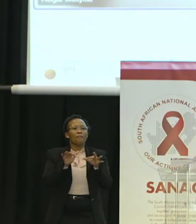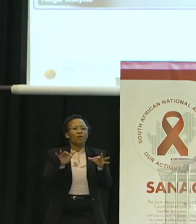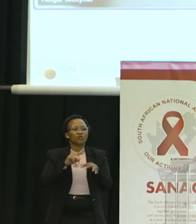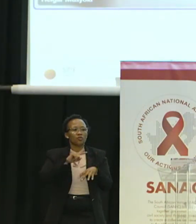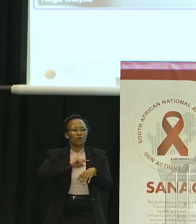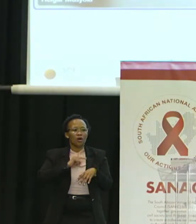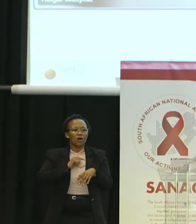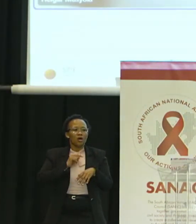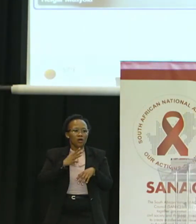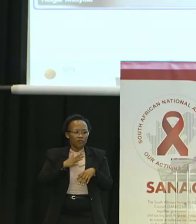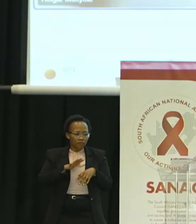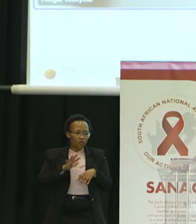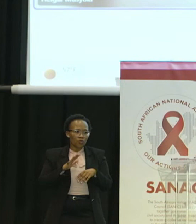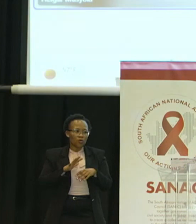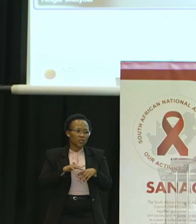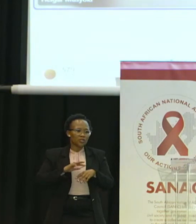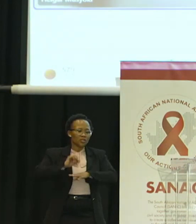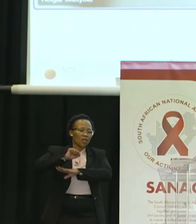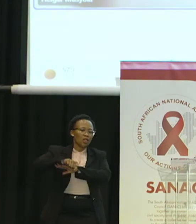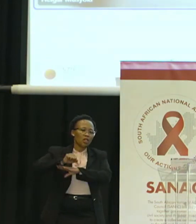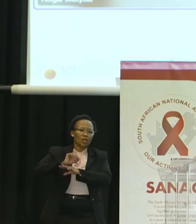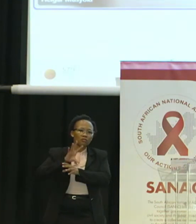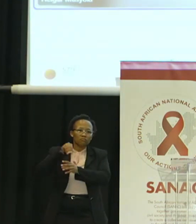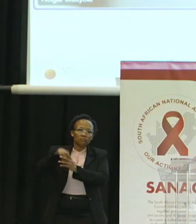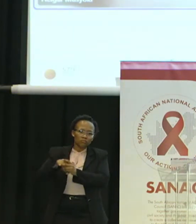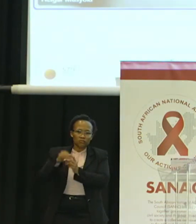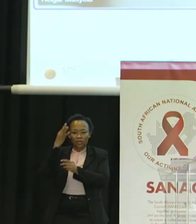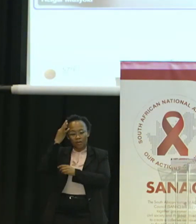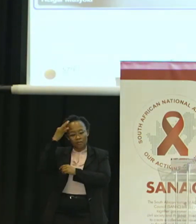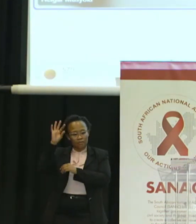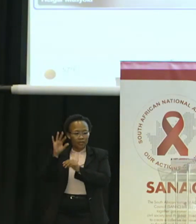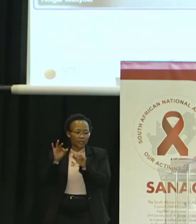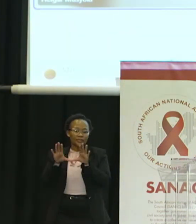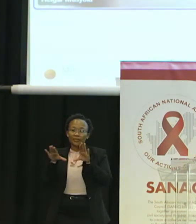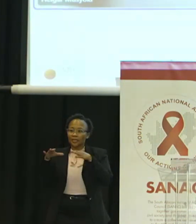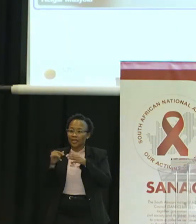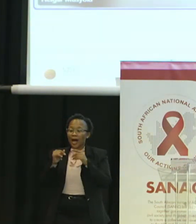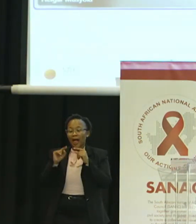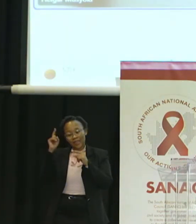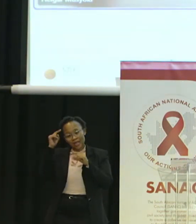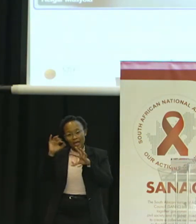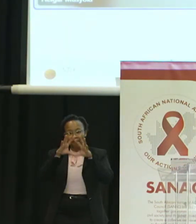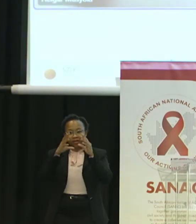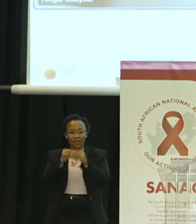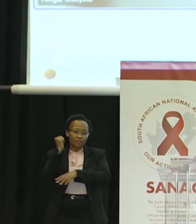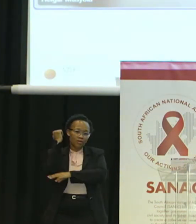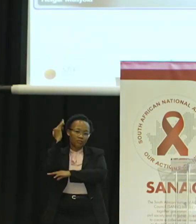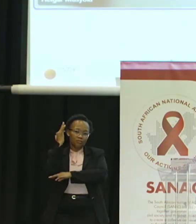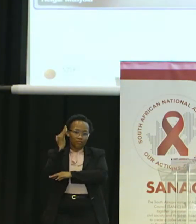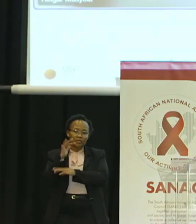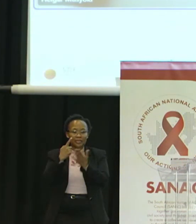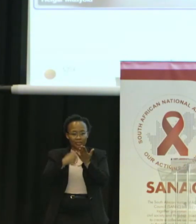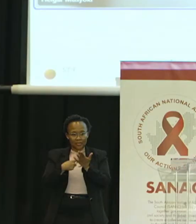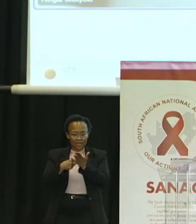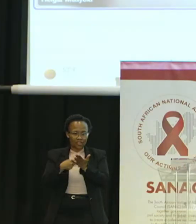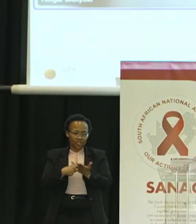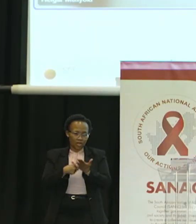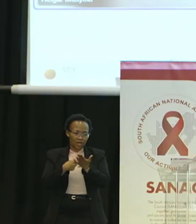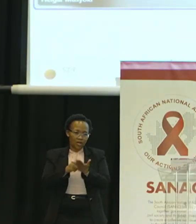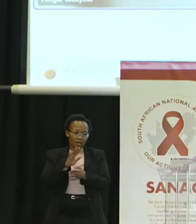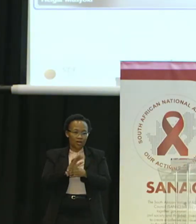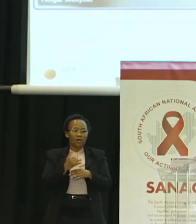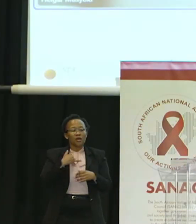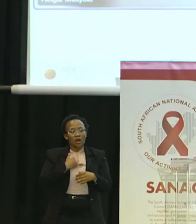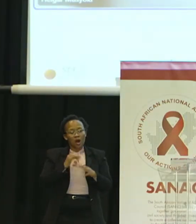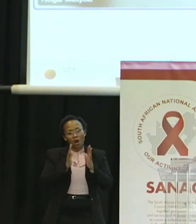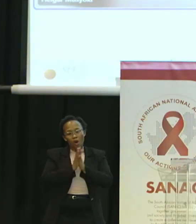public sector. But for sustainability, I think these are discussions that need to go forward. I look forward to having greater discussions and